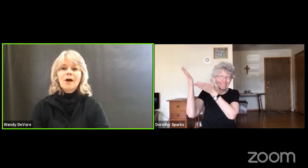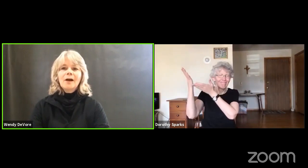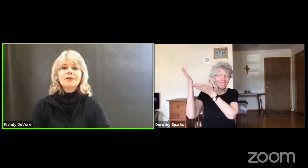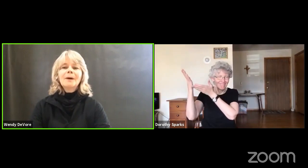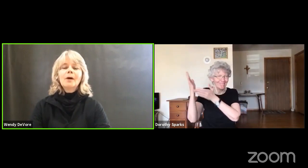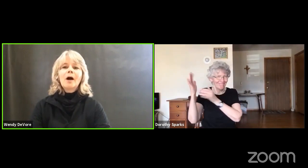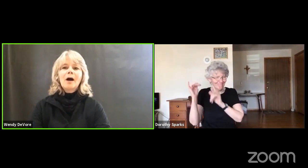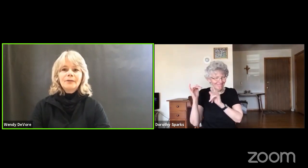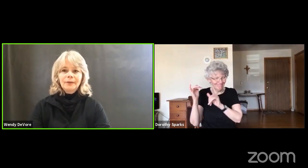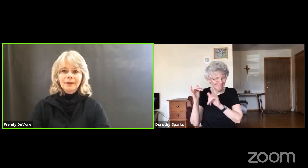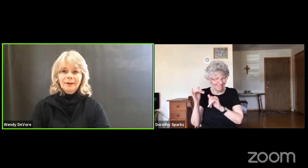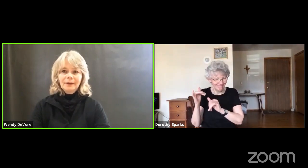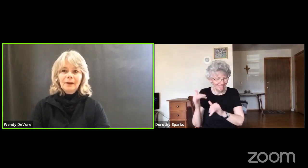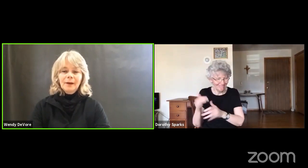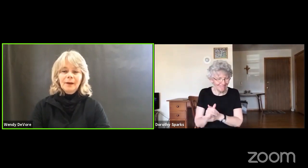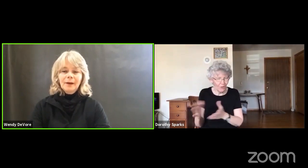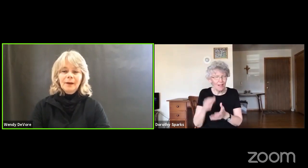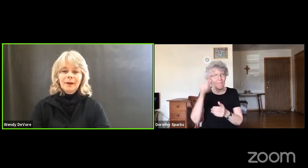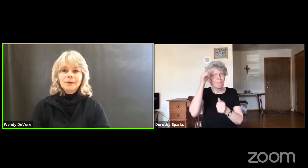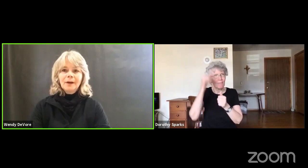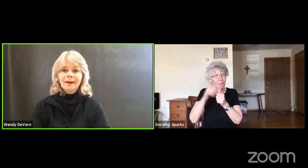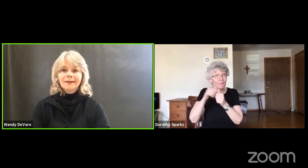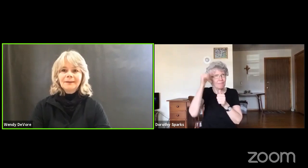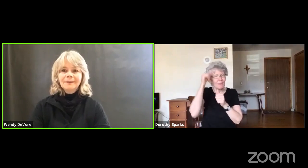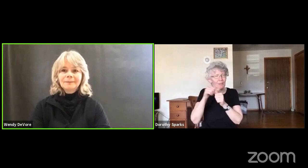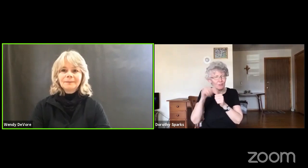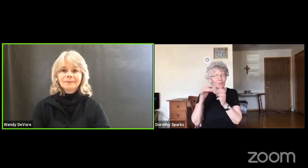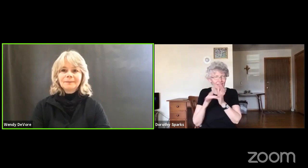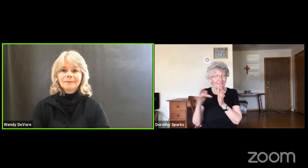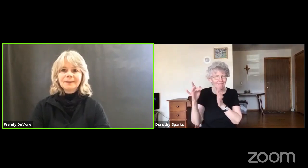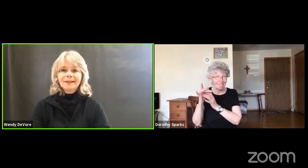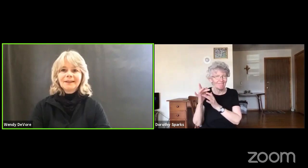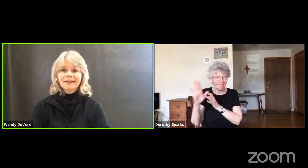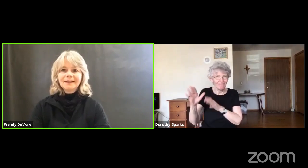And it talks about offering up to God.